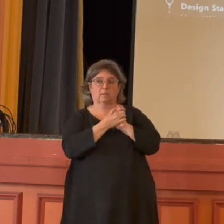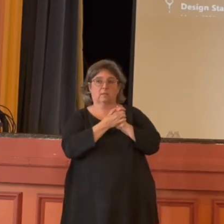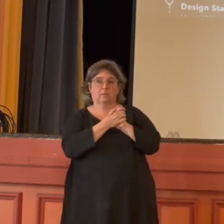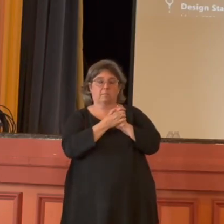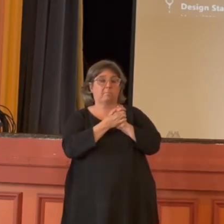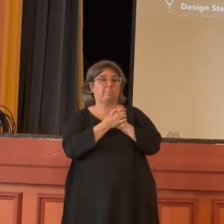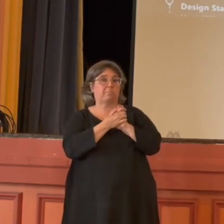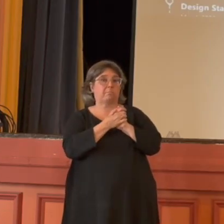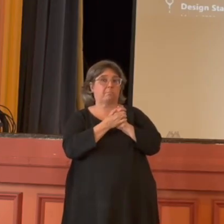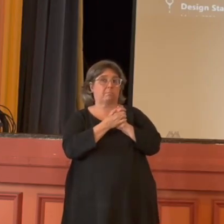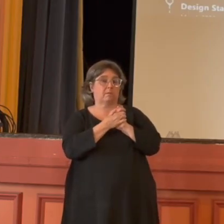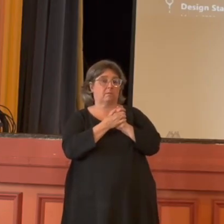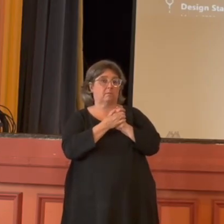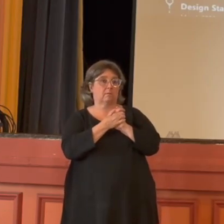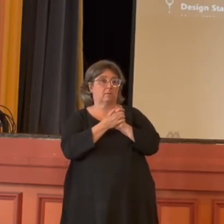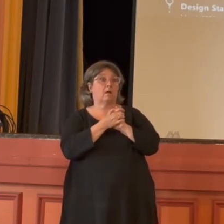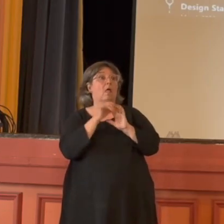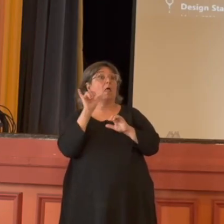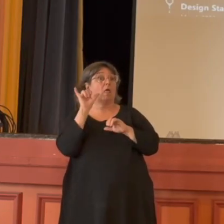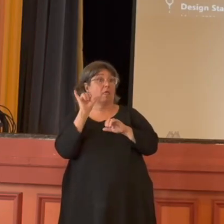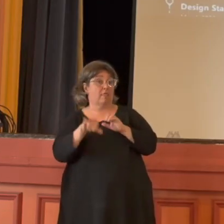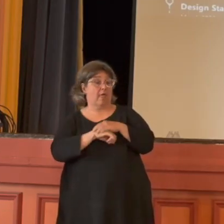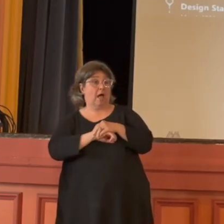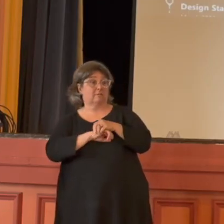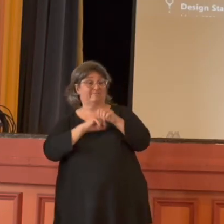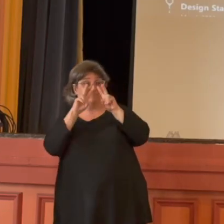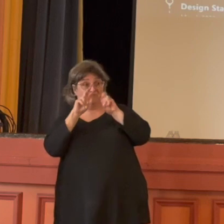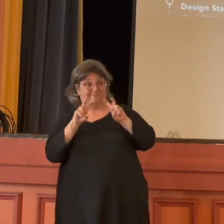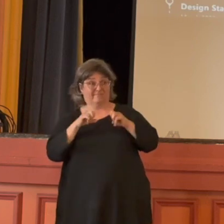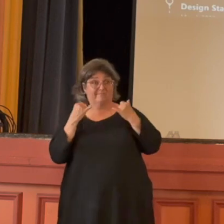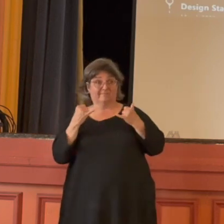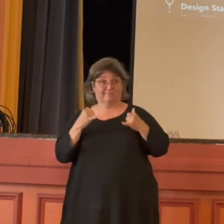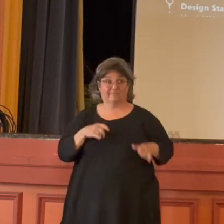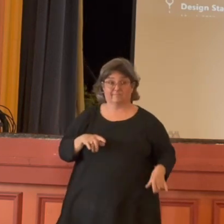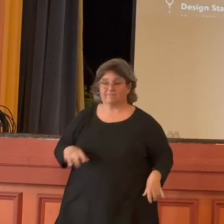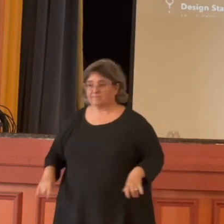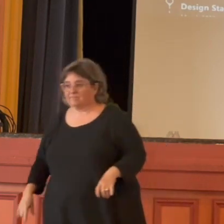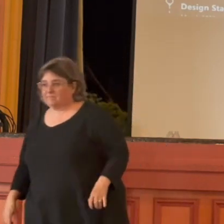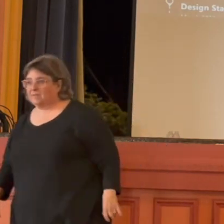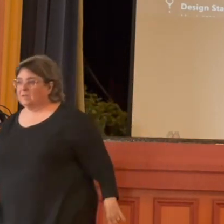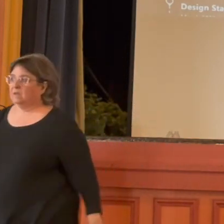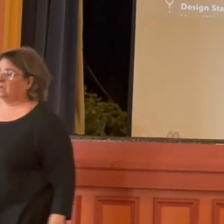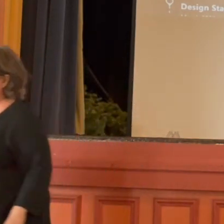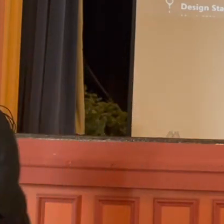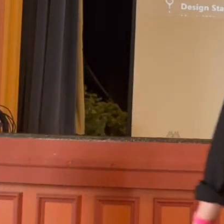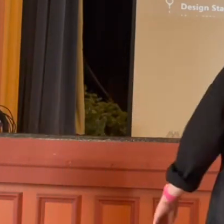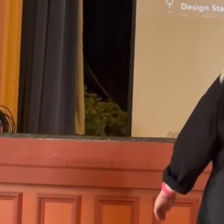So this is looking at existing structures underground